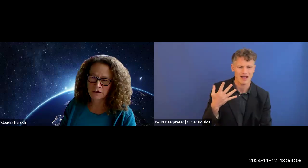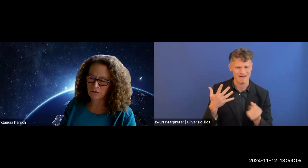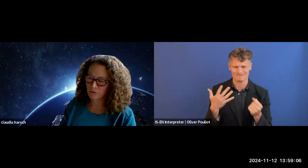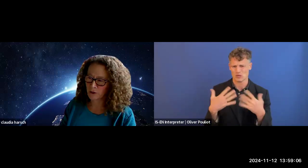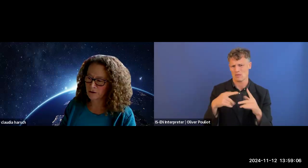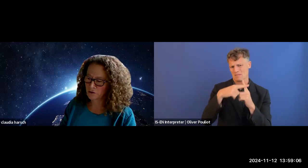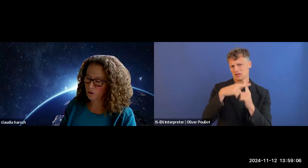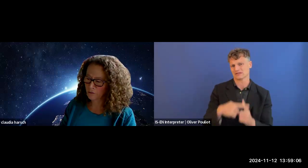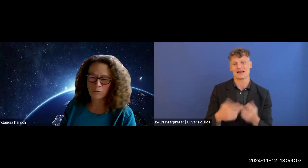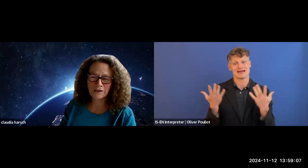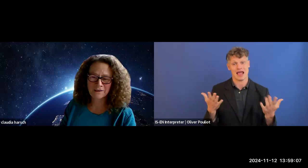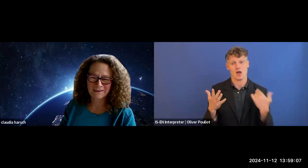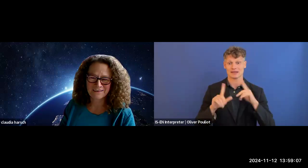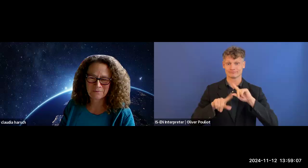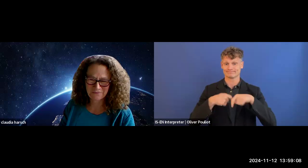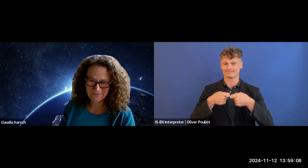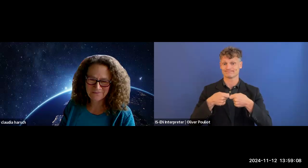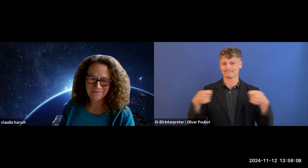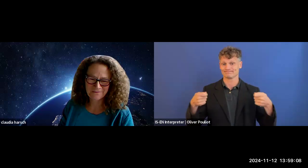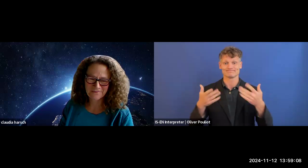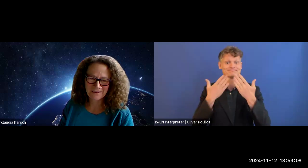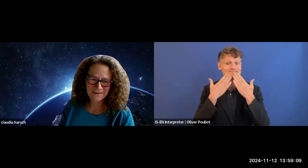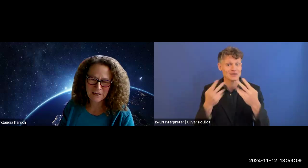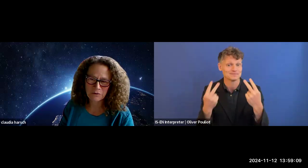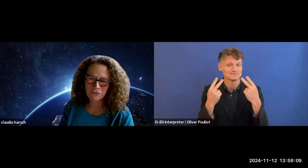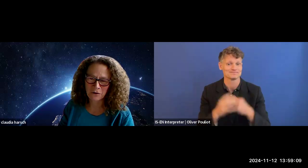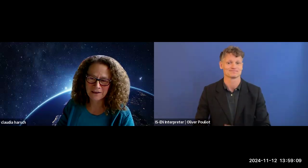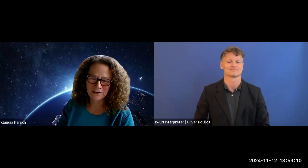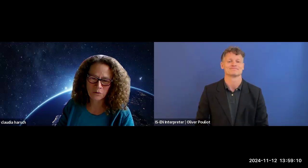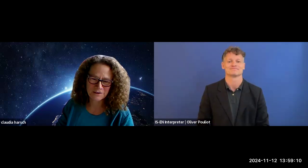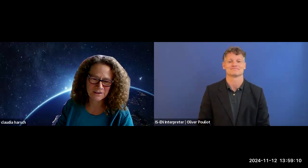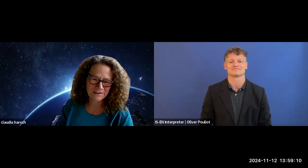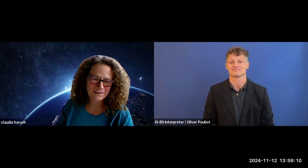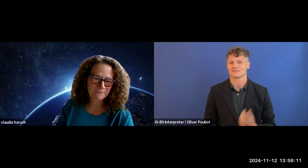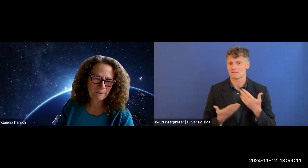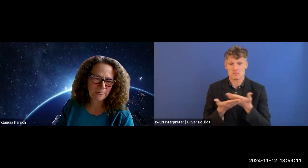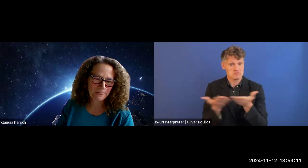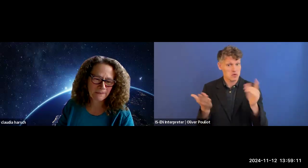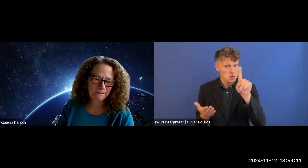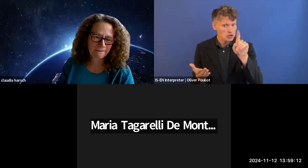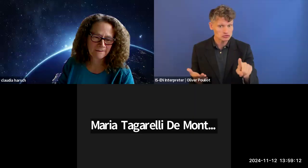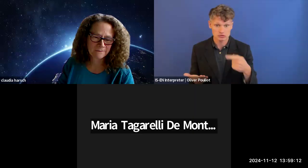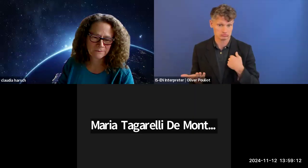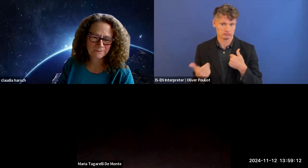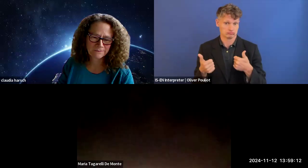us to the end of my talk. Many thanks. Happy for any questions.